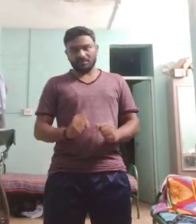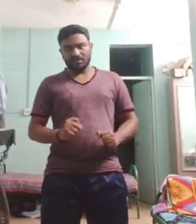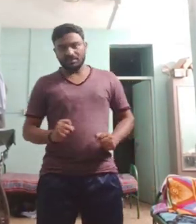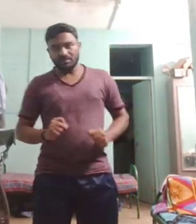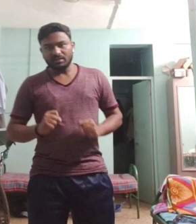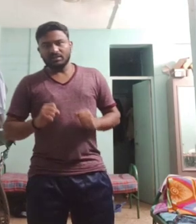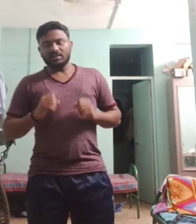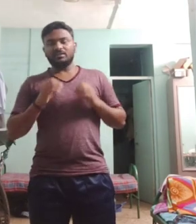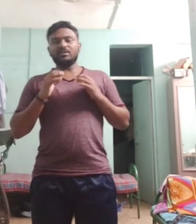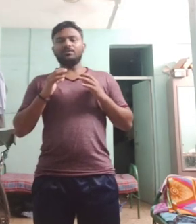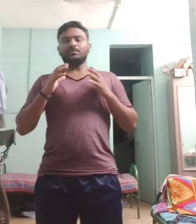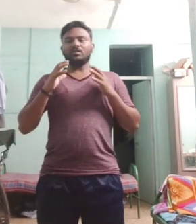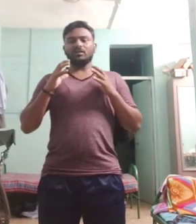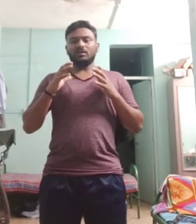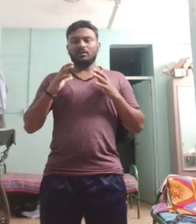but the